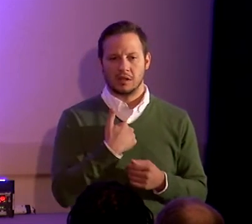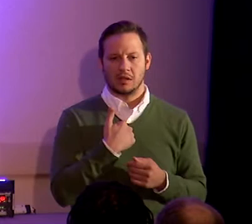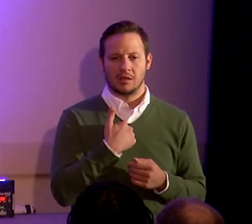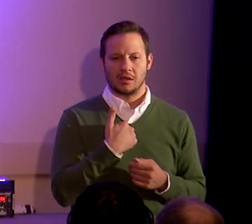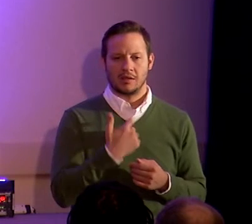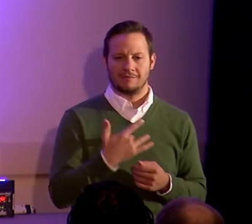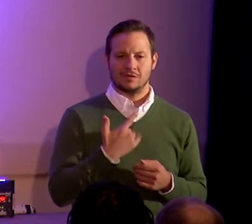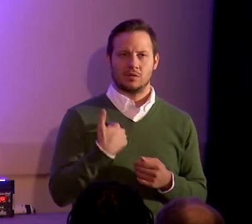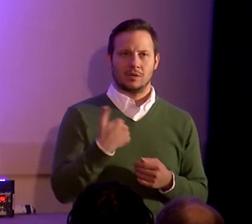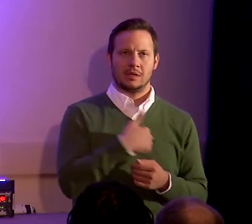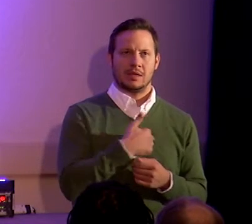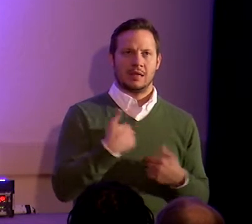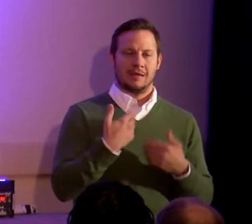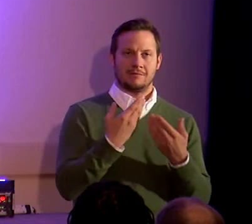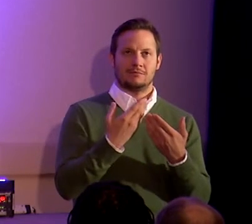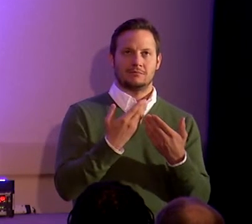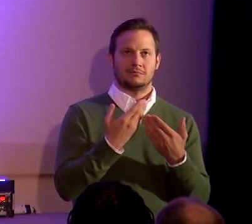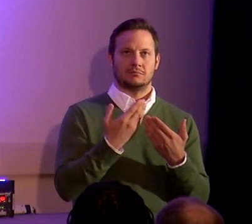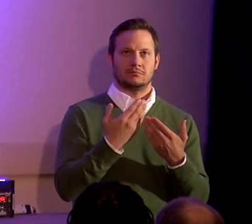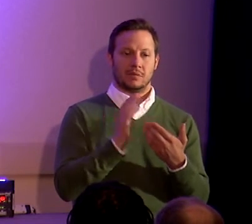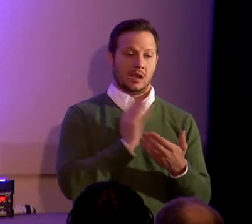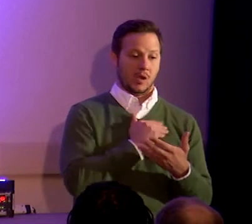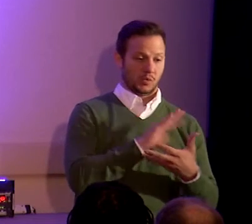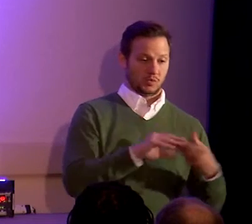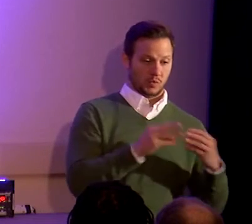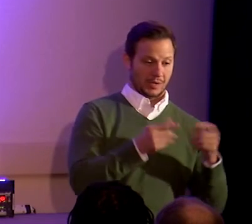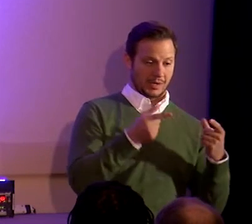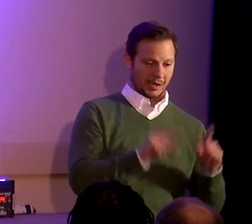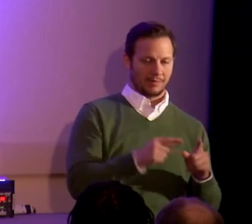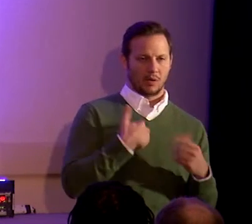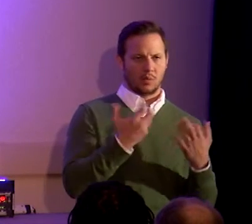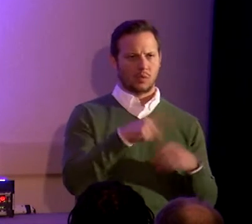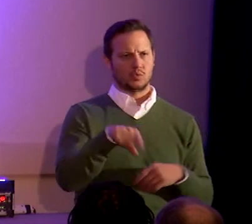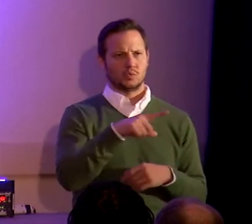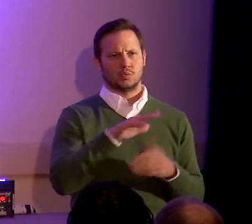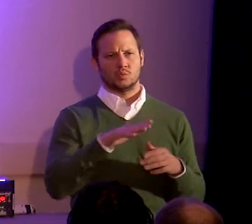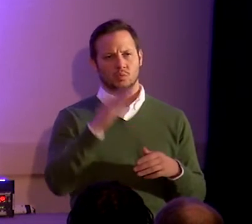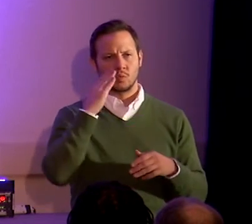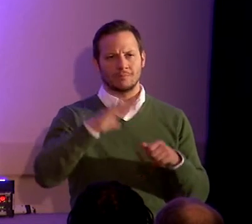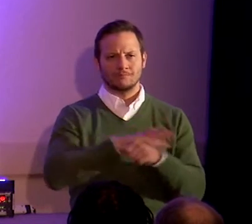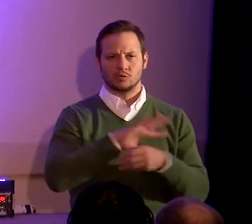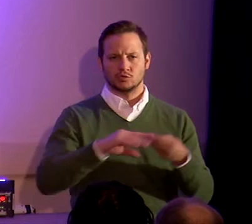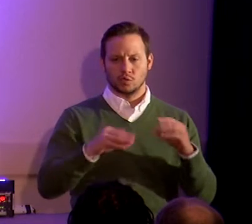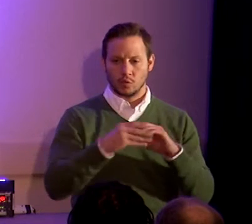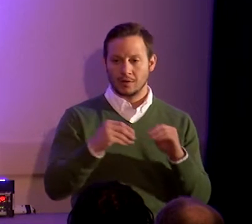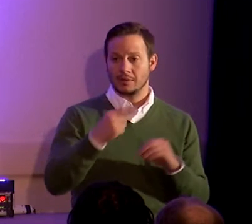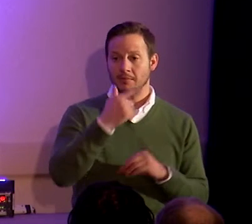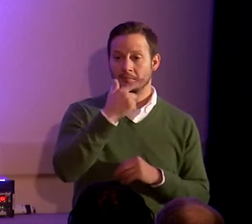broader context and how our story happened. Right? Because the giant strides atheists